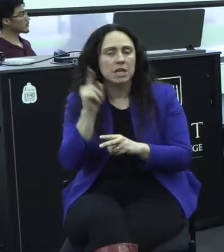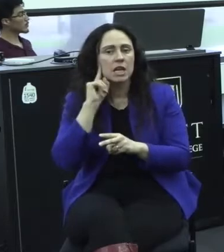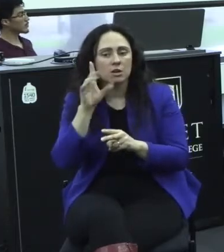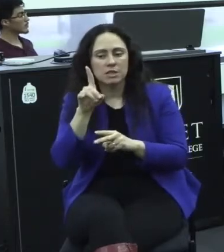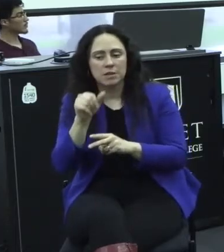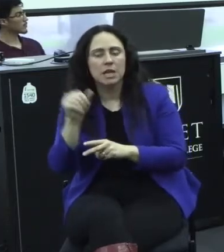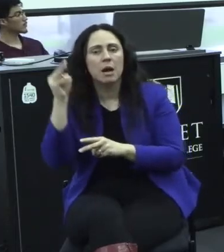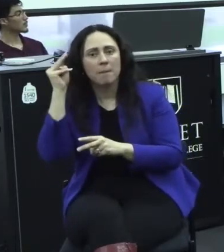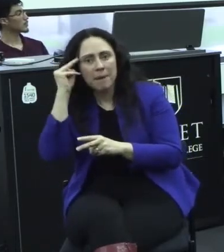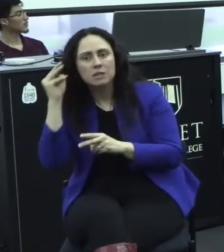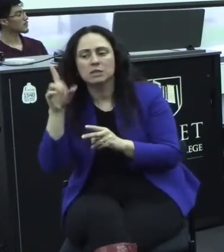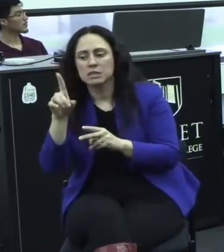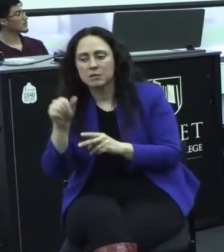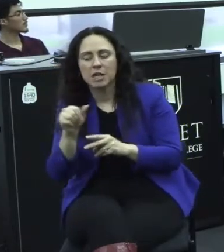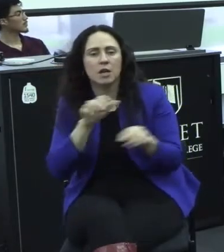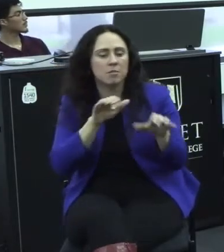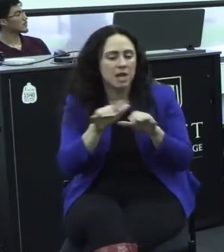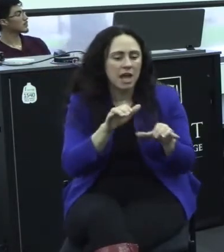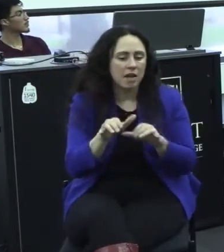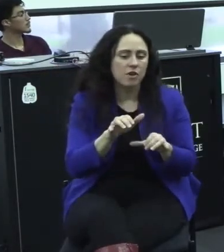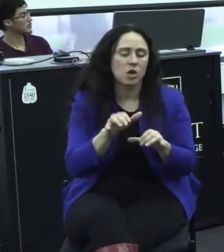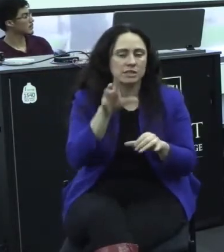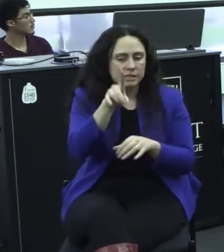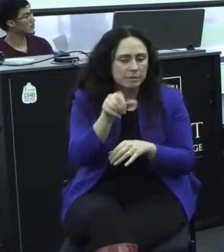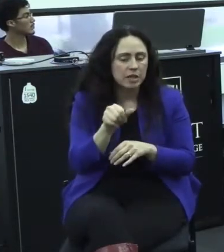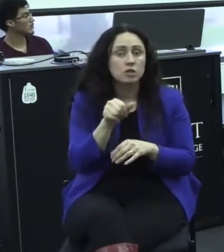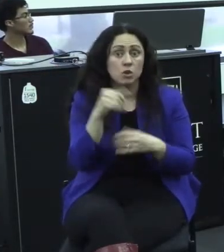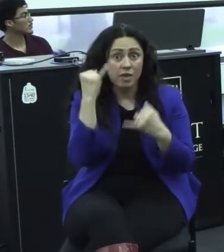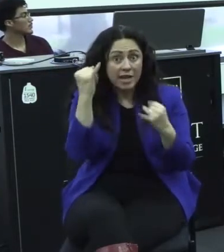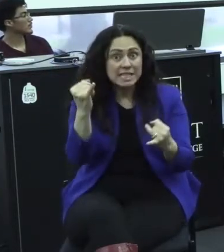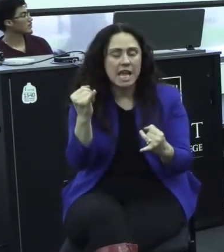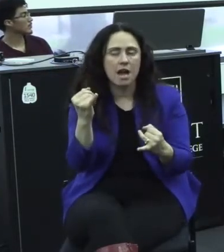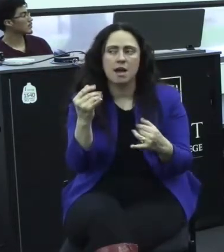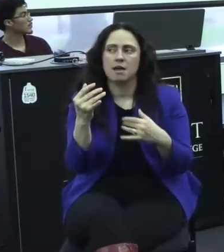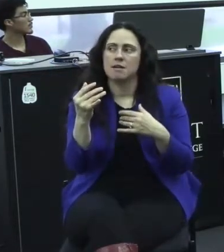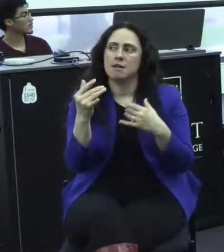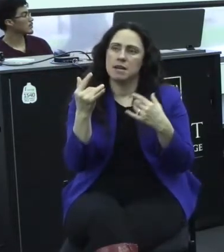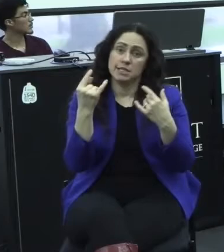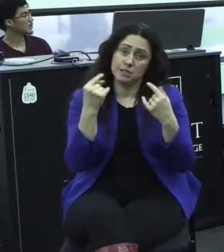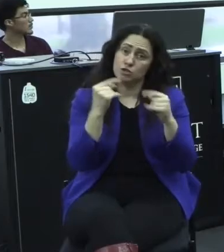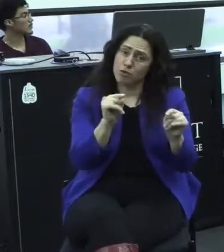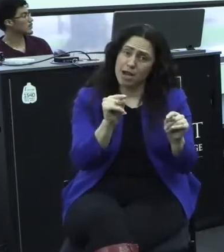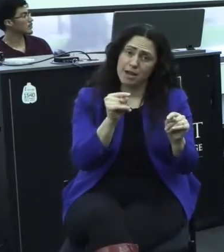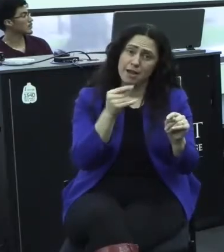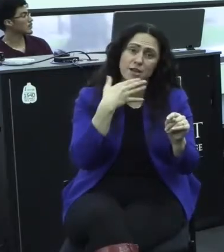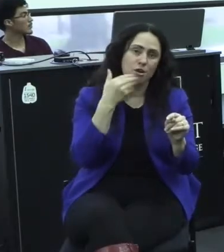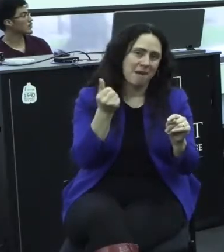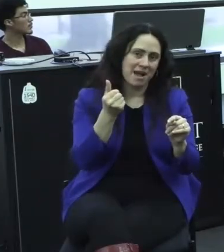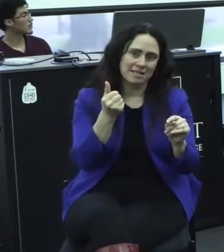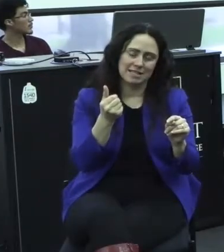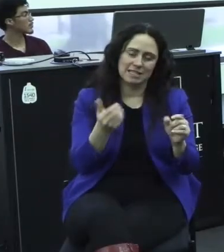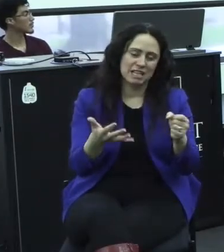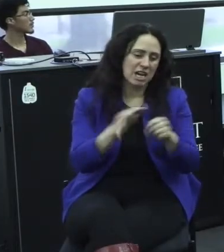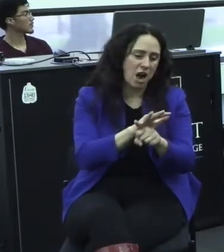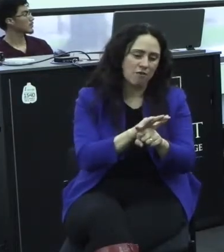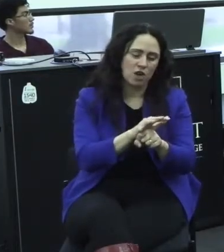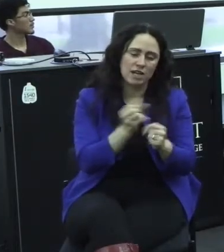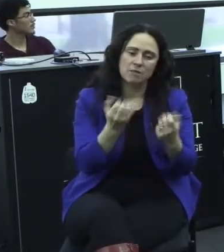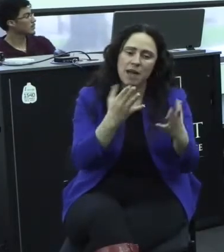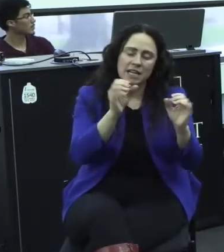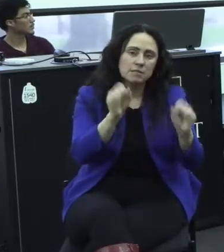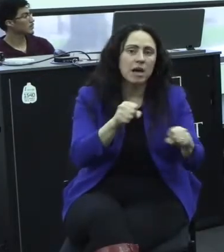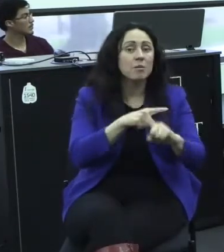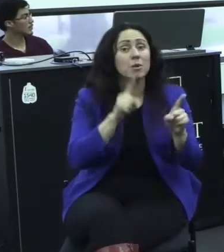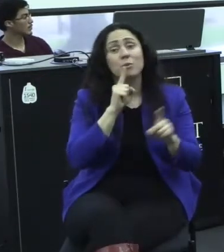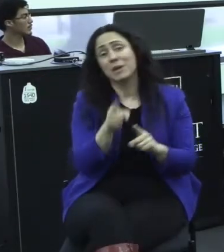have mental disabilities, you have behavioral problems. So the idea is to try to hit as many as possible. But